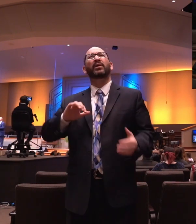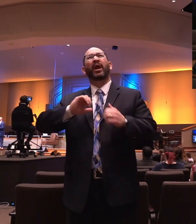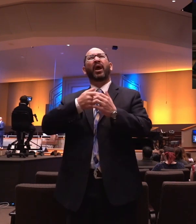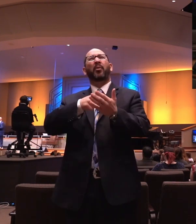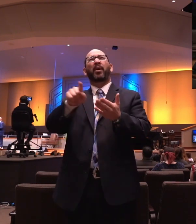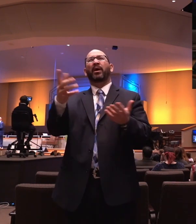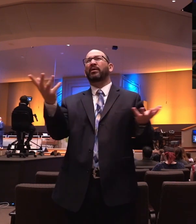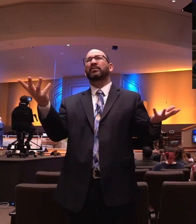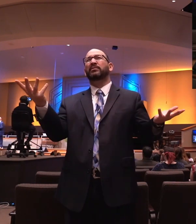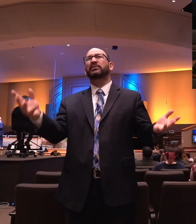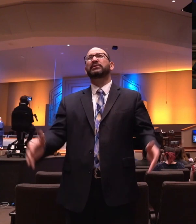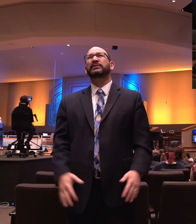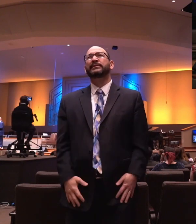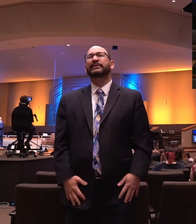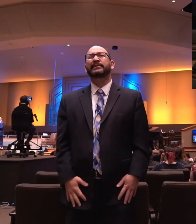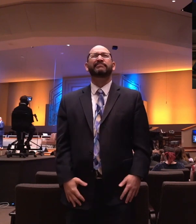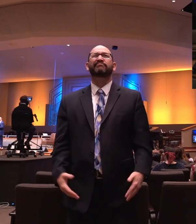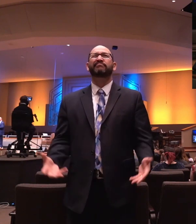we going to make this?